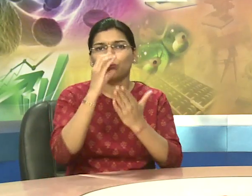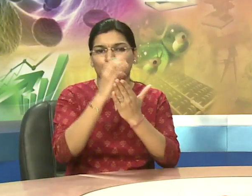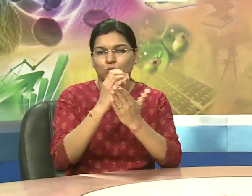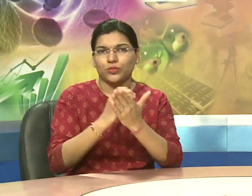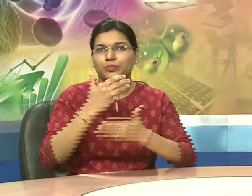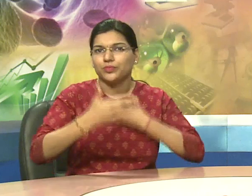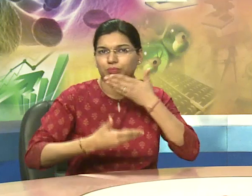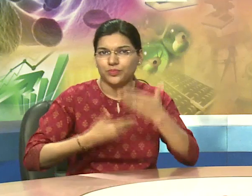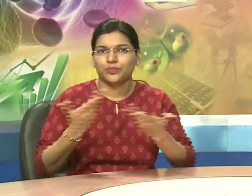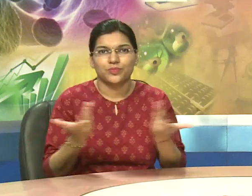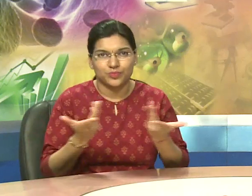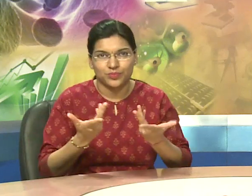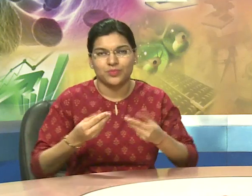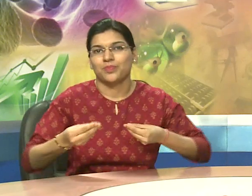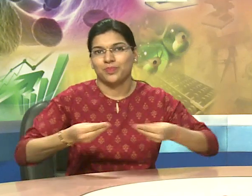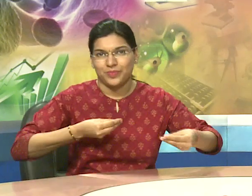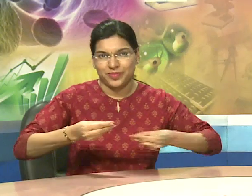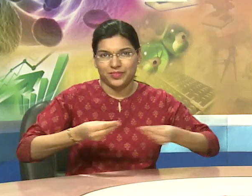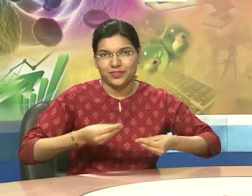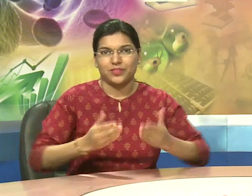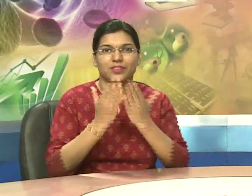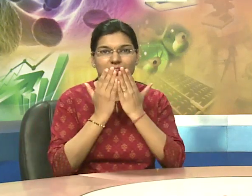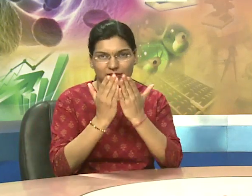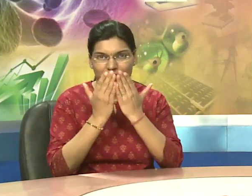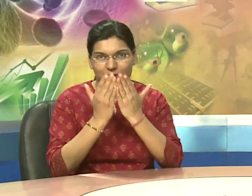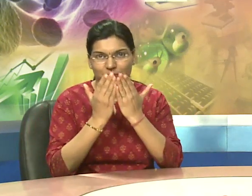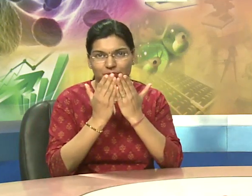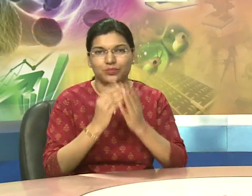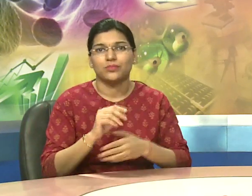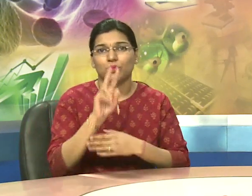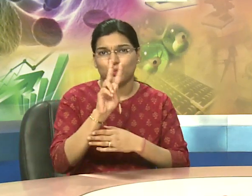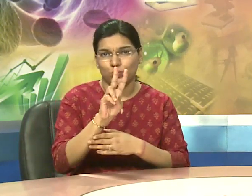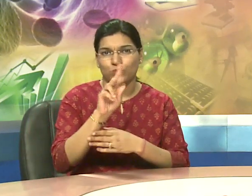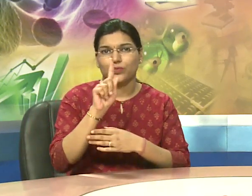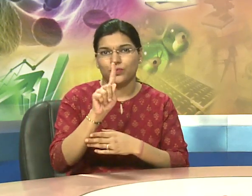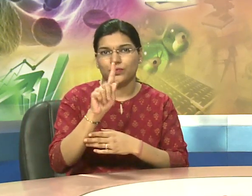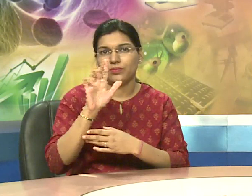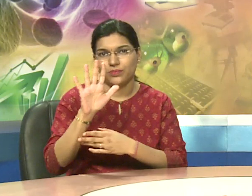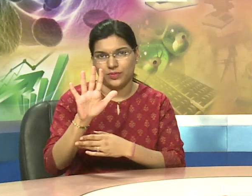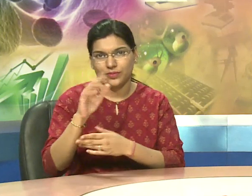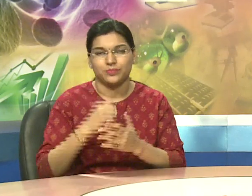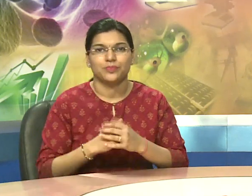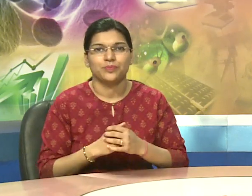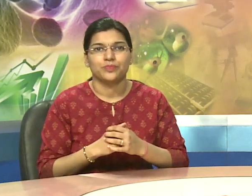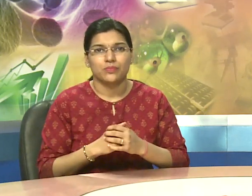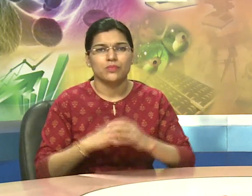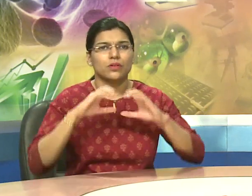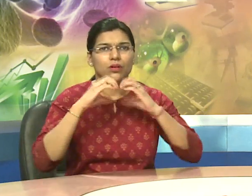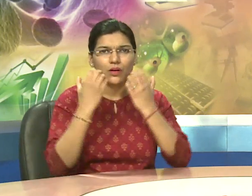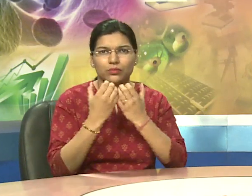Welcome you all in the course of Business Studies, code number